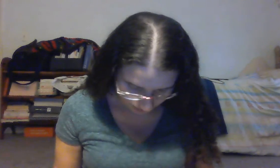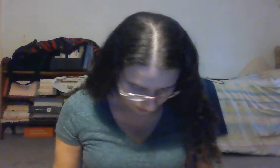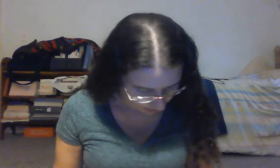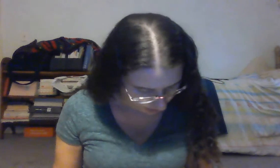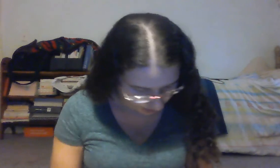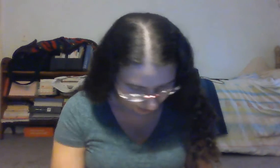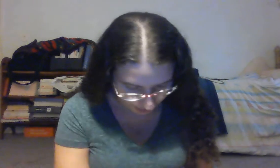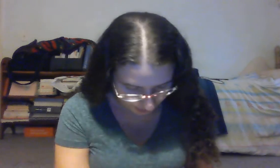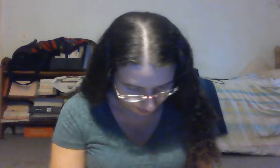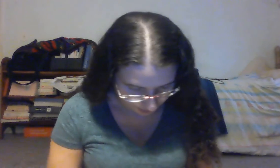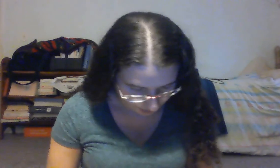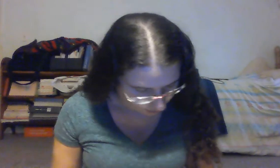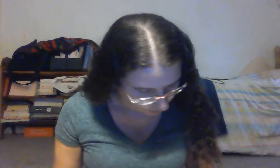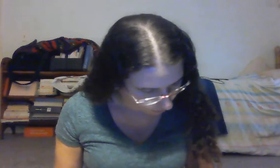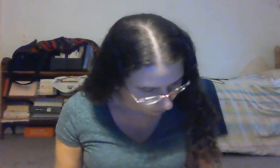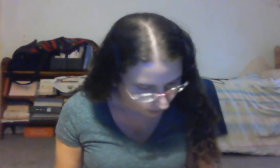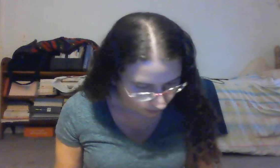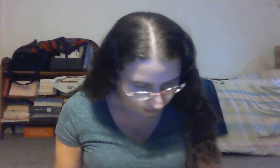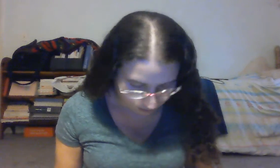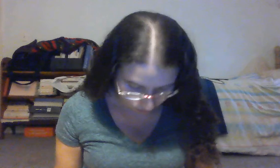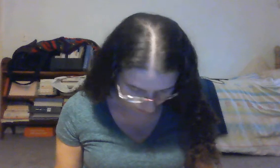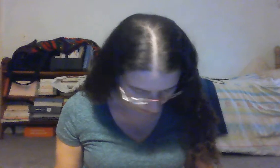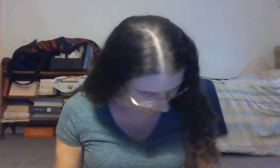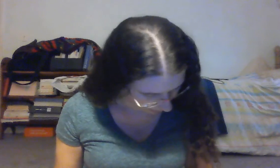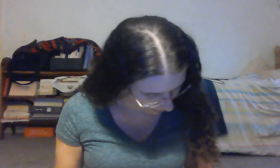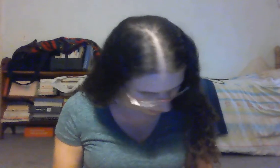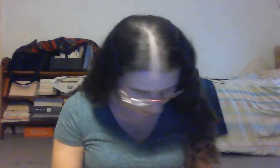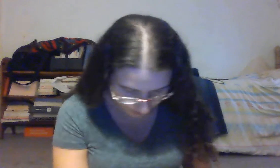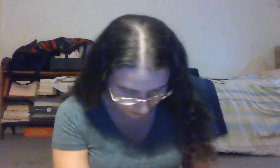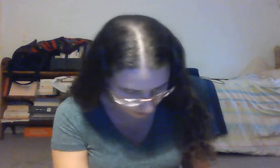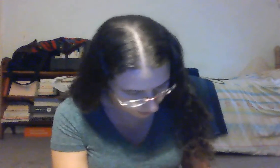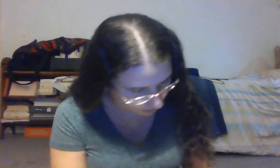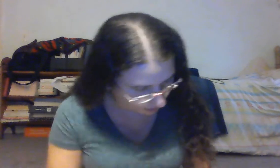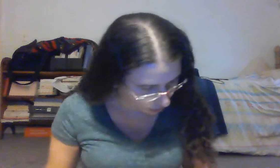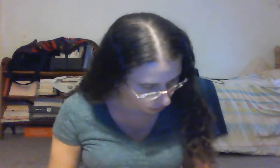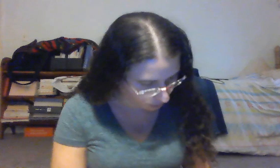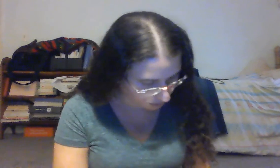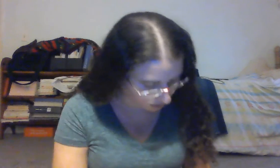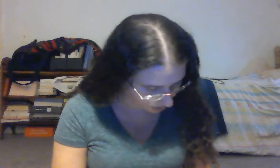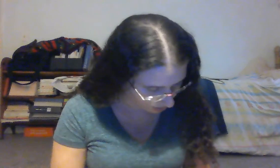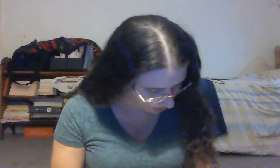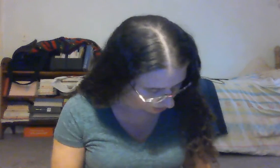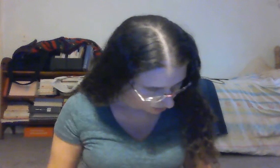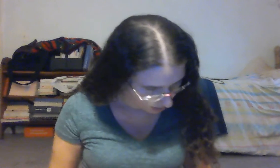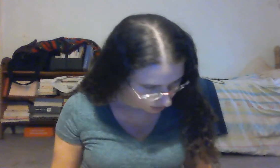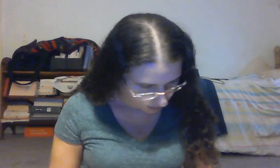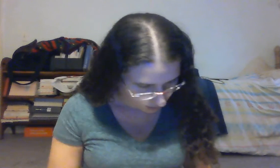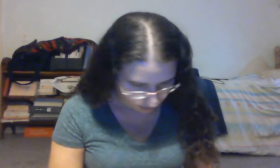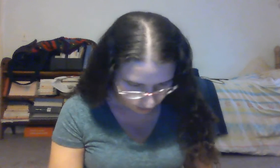the sign for umbrella. Is it here? Do they show me?